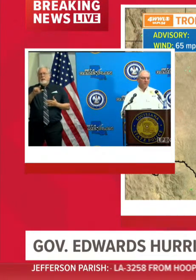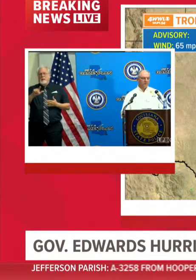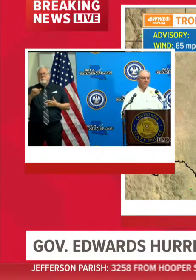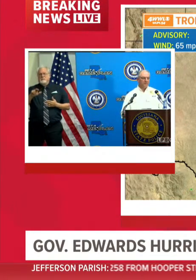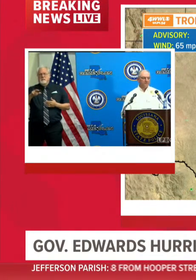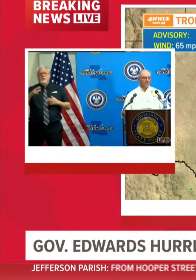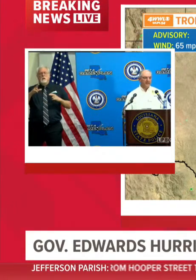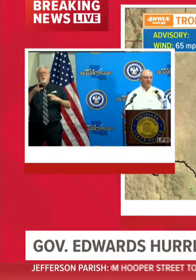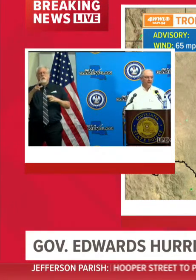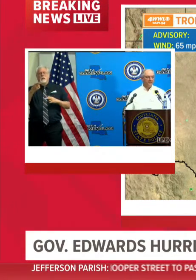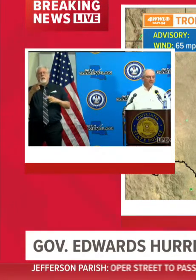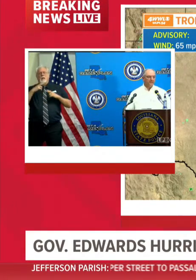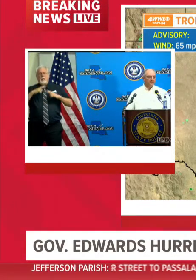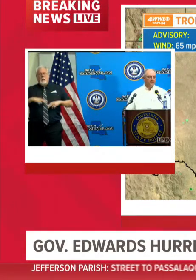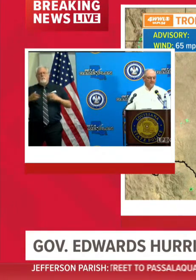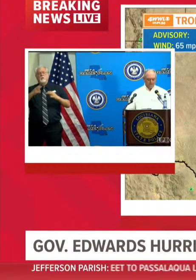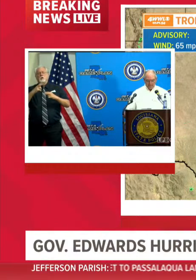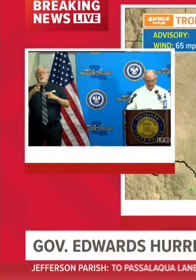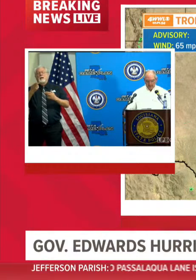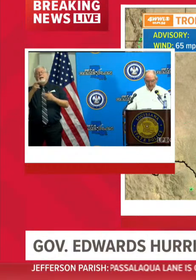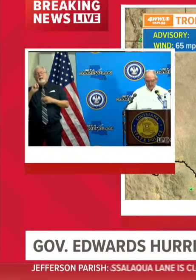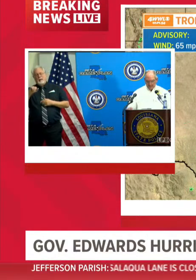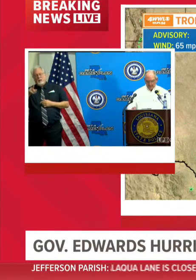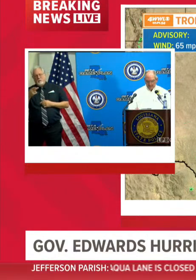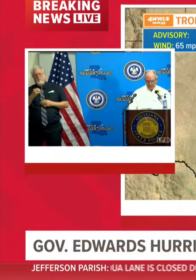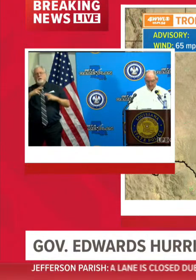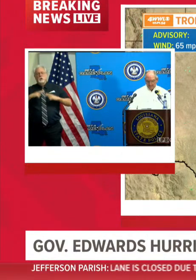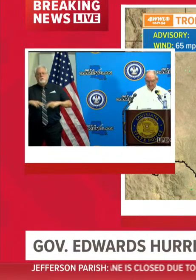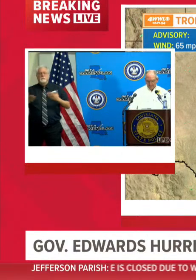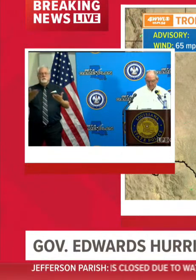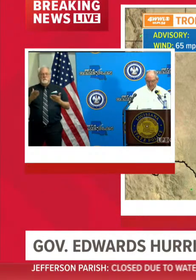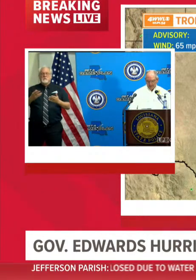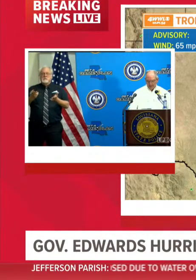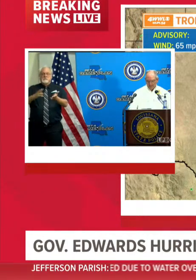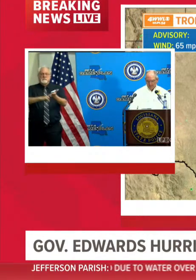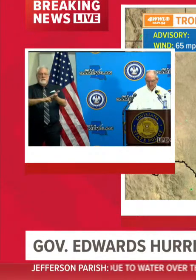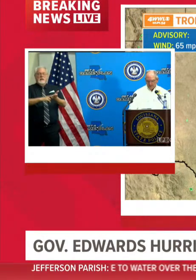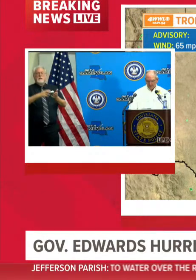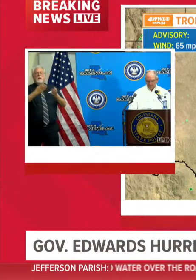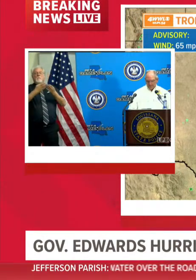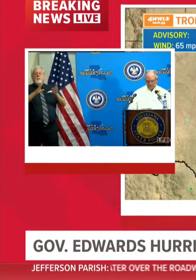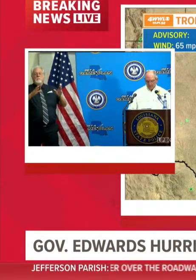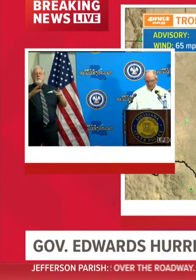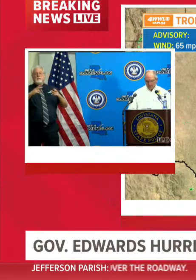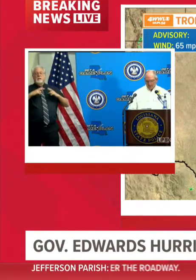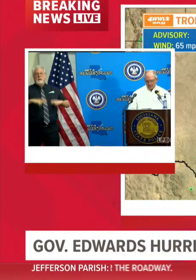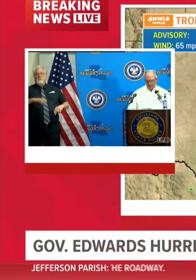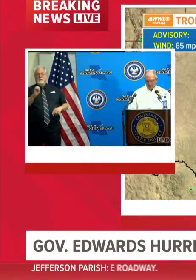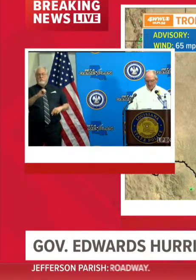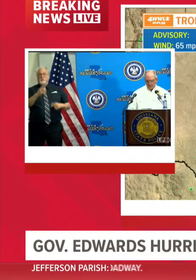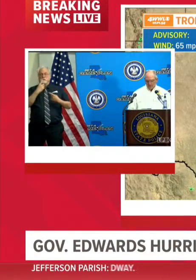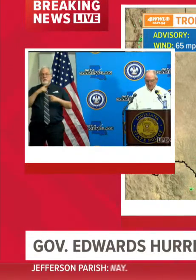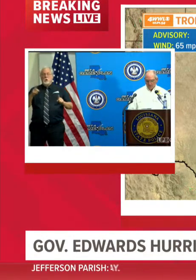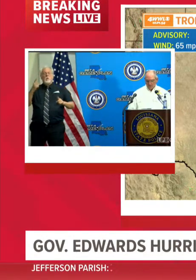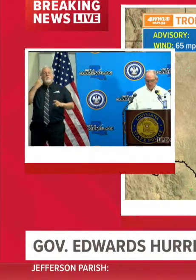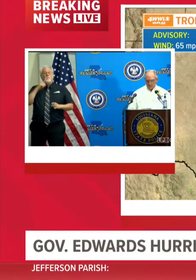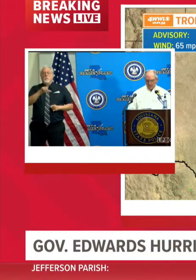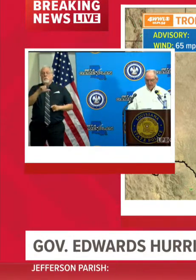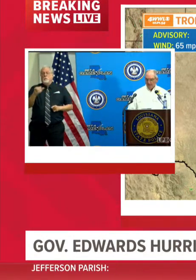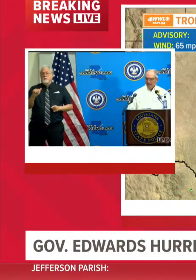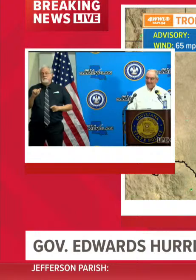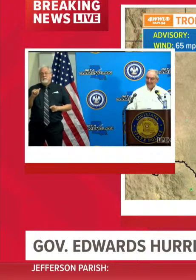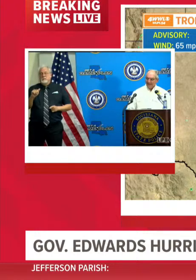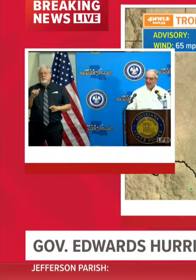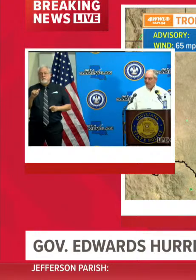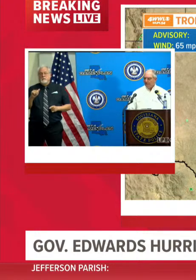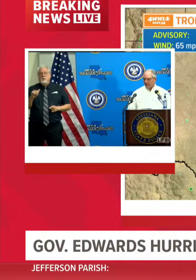Health and Human Services signed a public health emergency declaration for